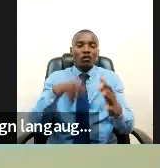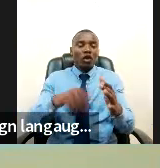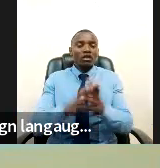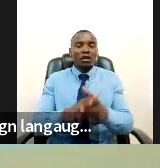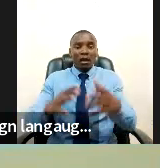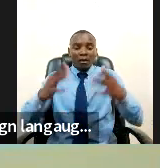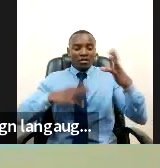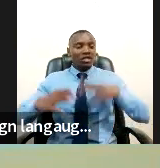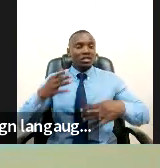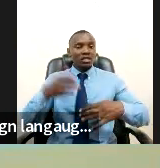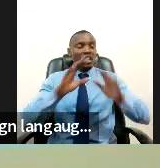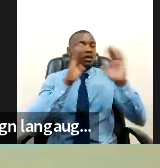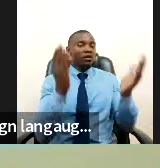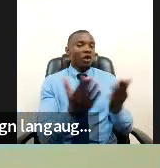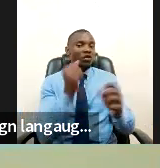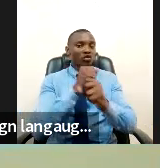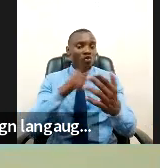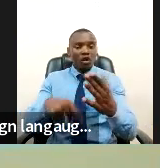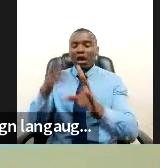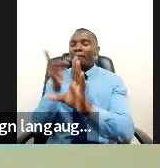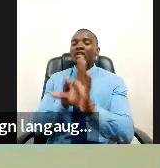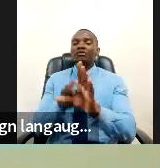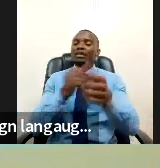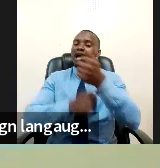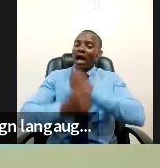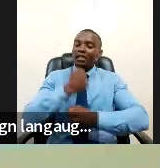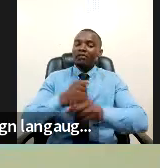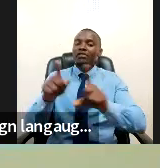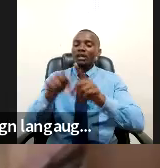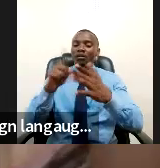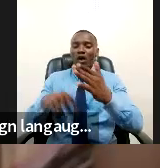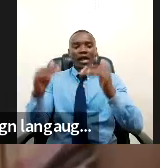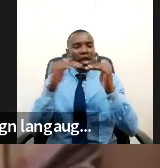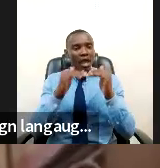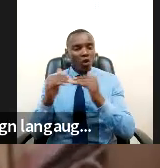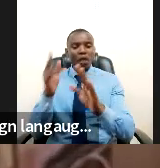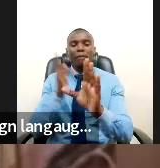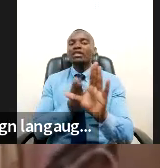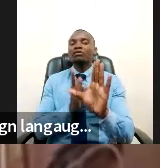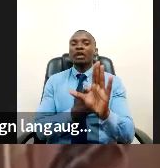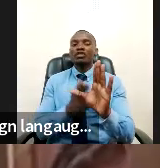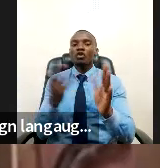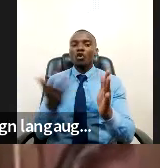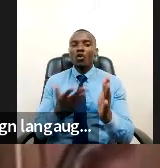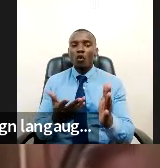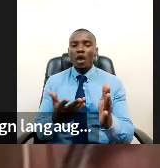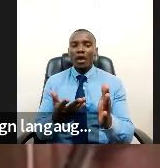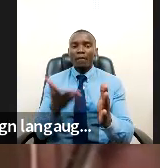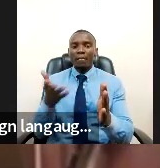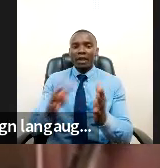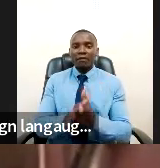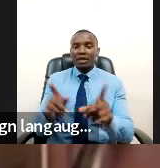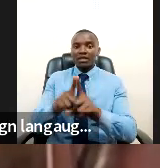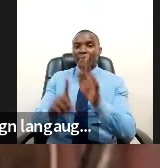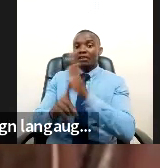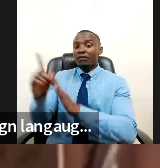to take an active participation and equal participation in that. Norwegian development assistance